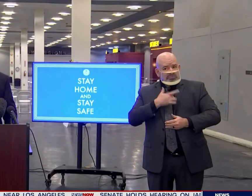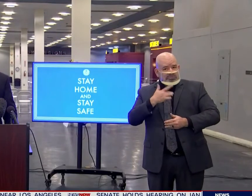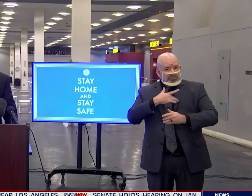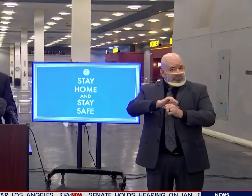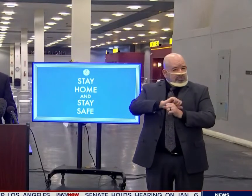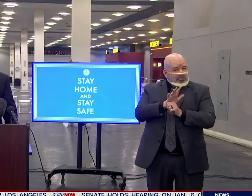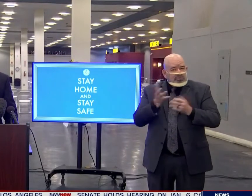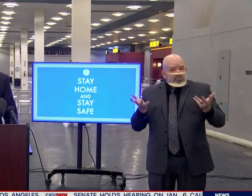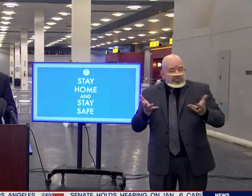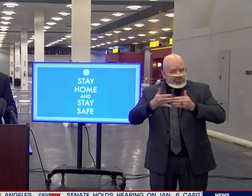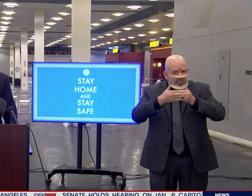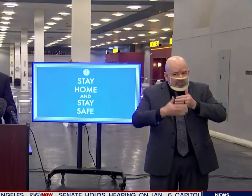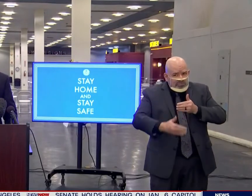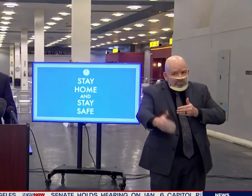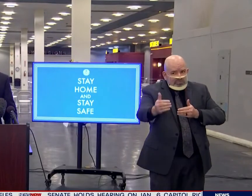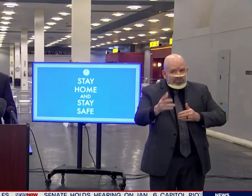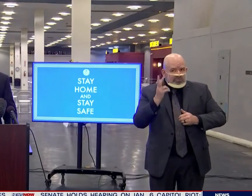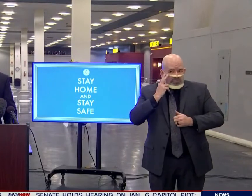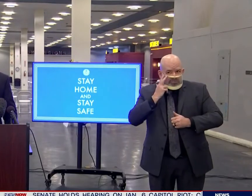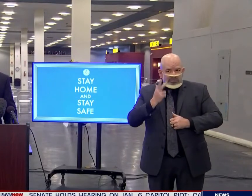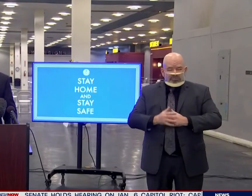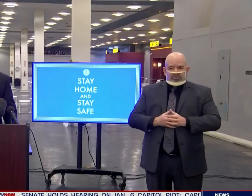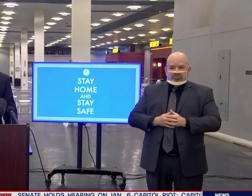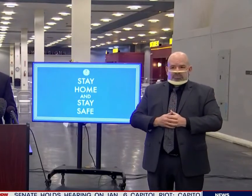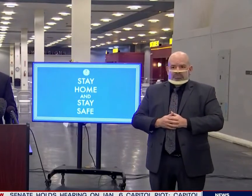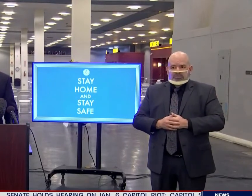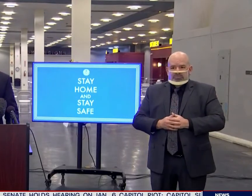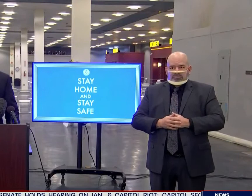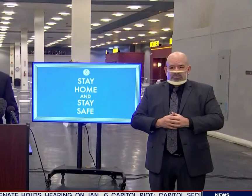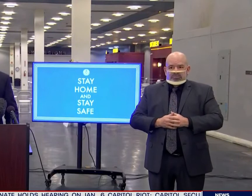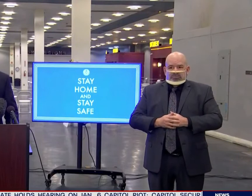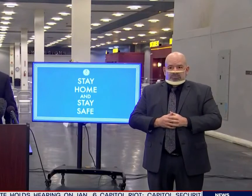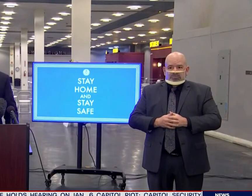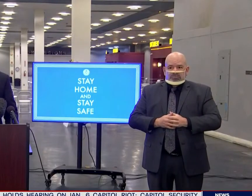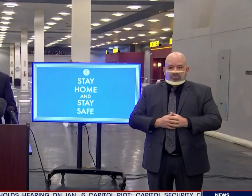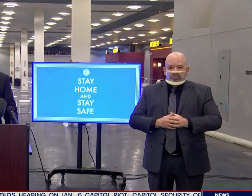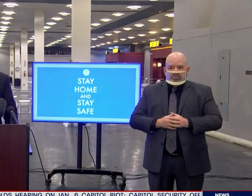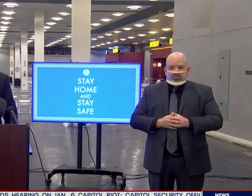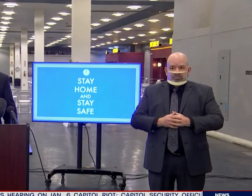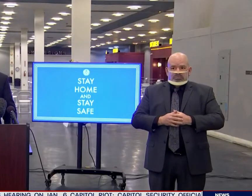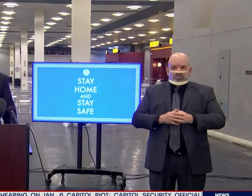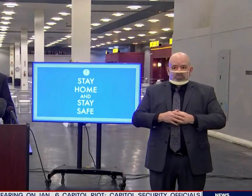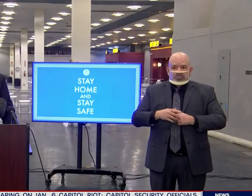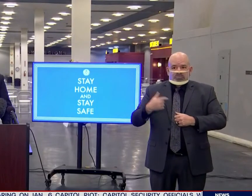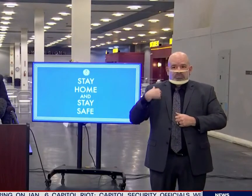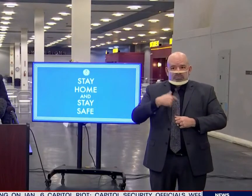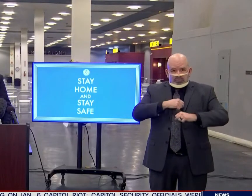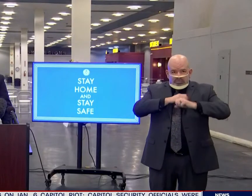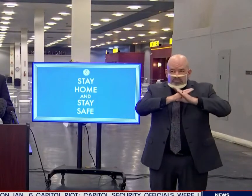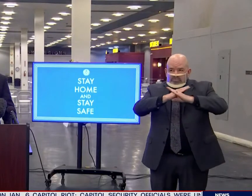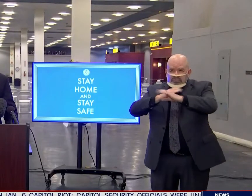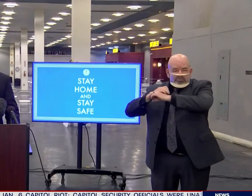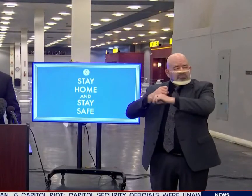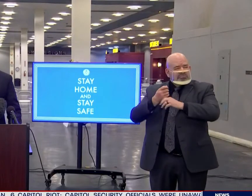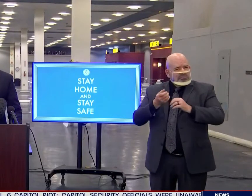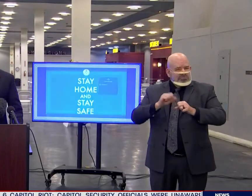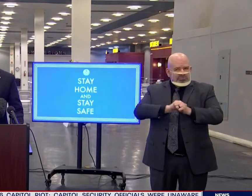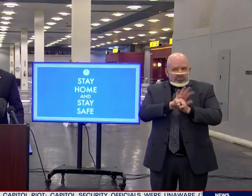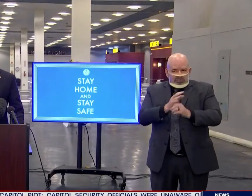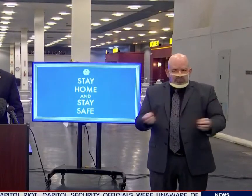her immunity. Spoiler alert, it's a lot sooner than you think. Um, but let's get to it and let's start